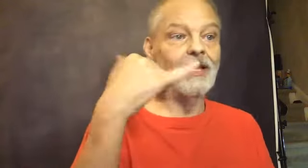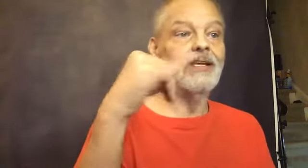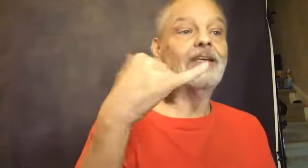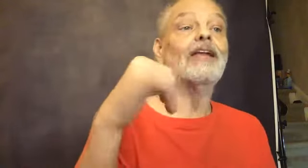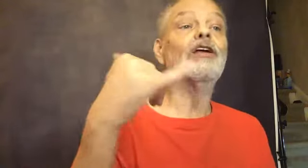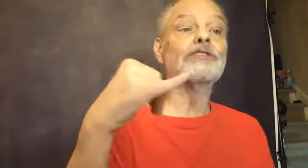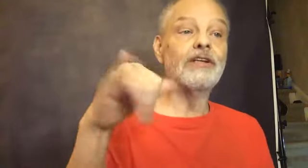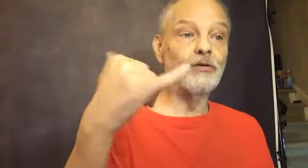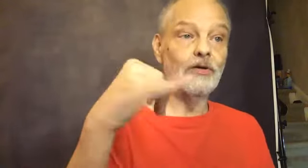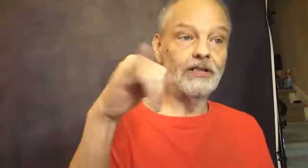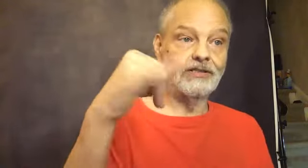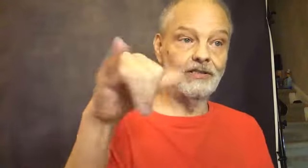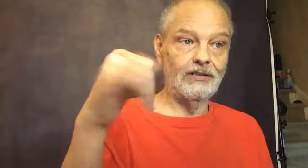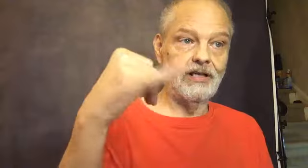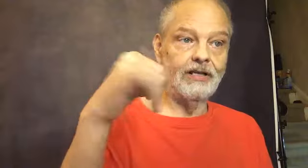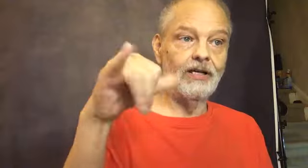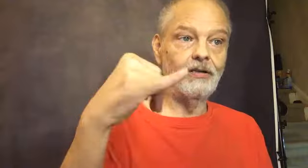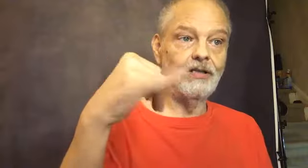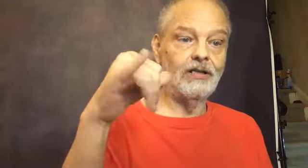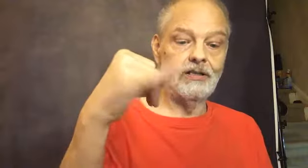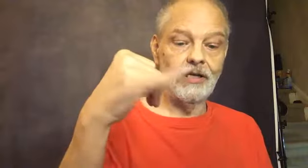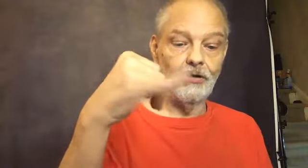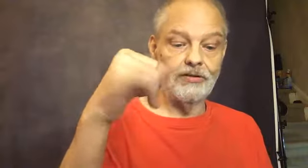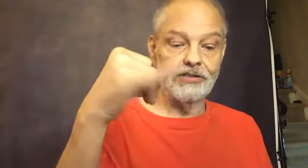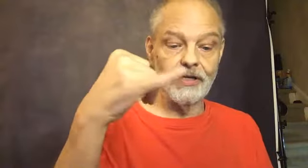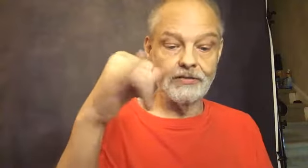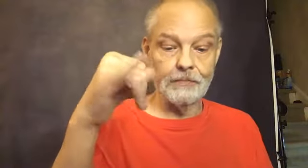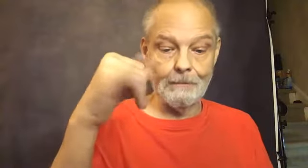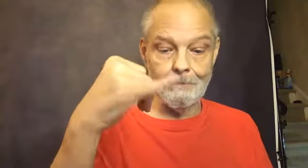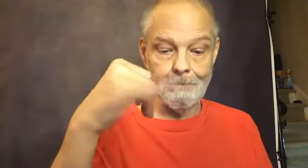And yellow is another one that's a yellow color that's shaken.